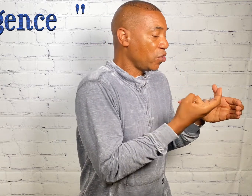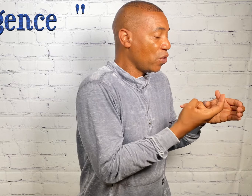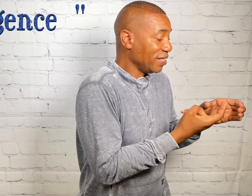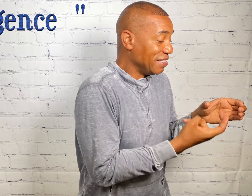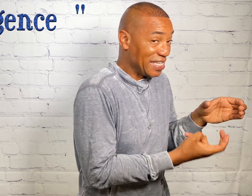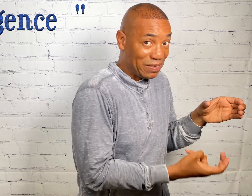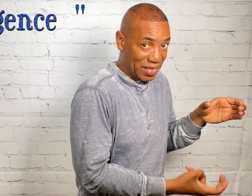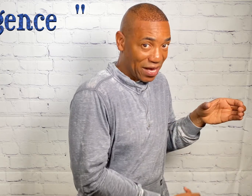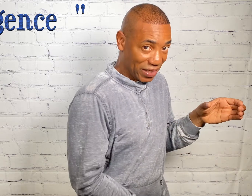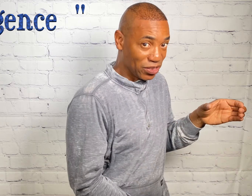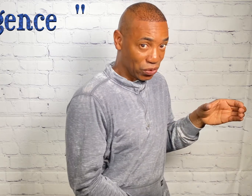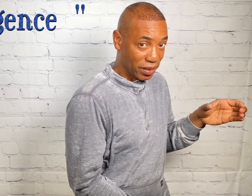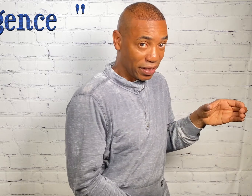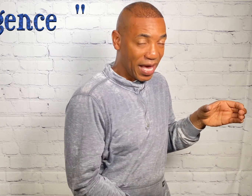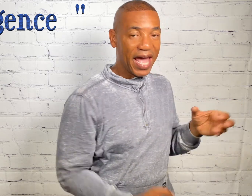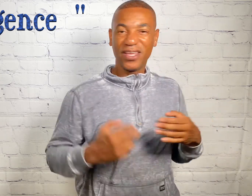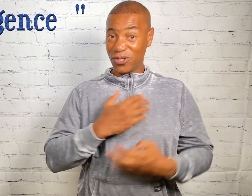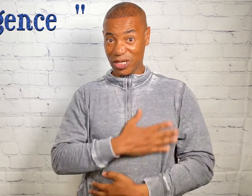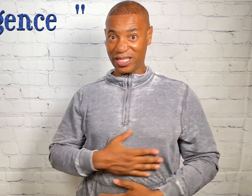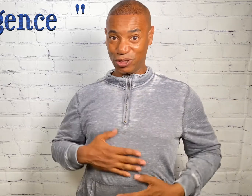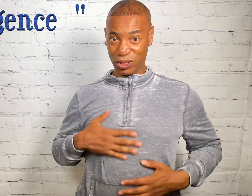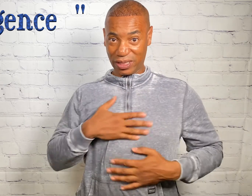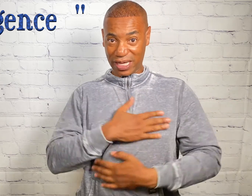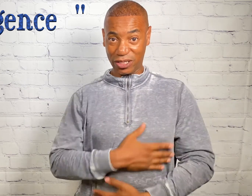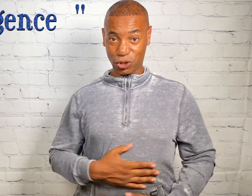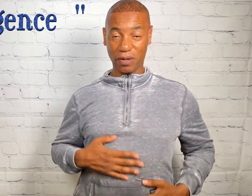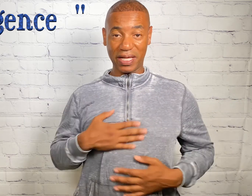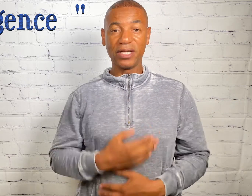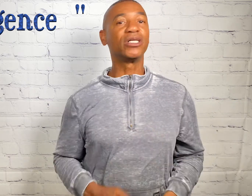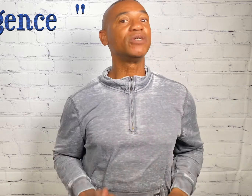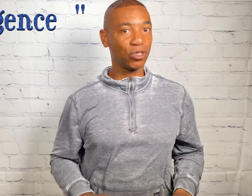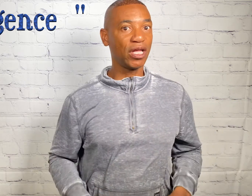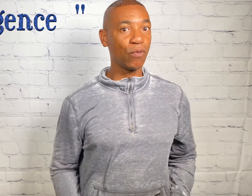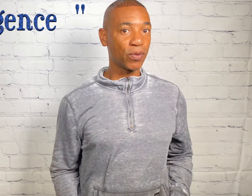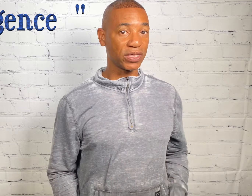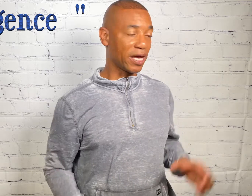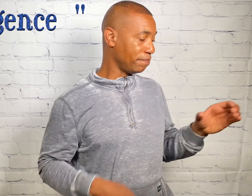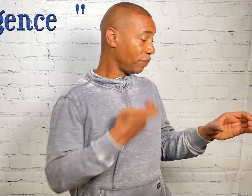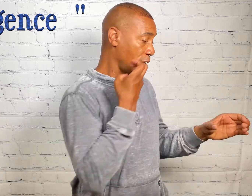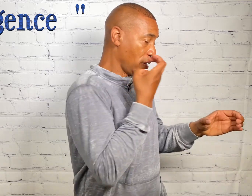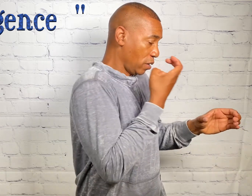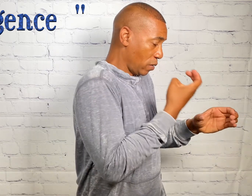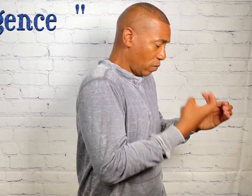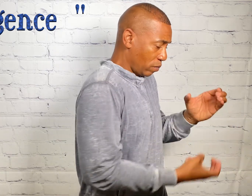going deep down into it. And then you sign the sign enjoyment. So let me show you that one more time.